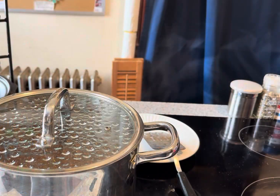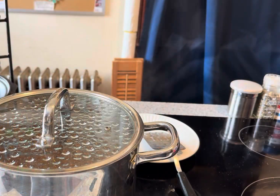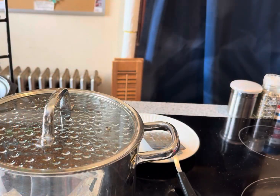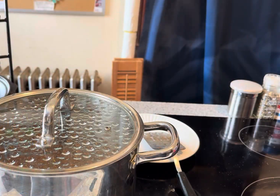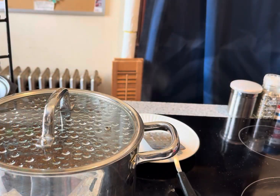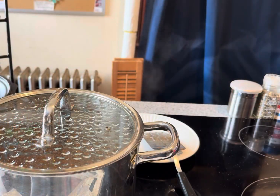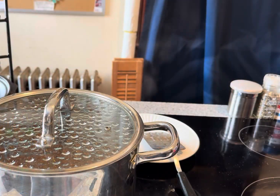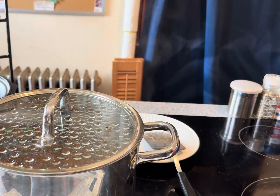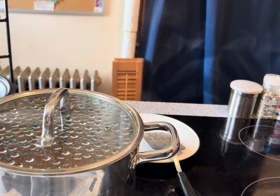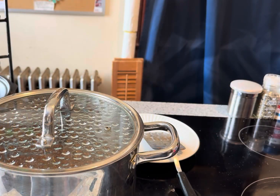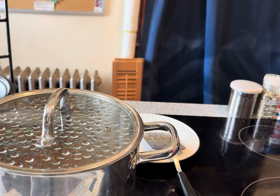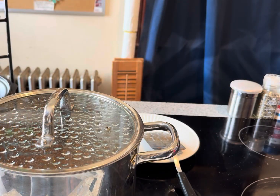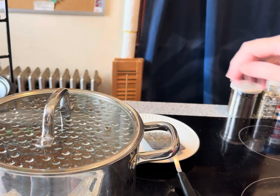salad.